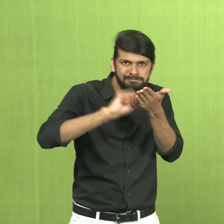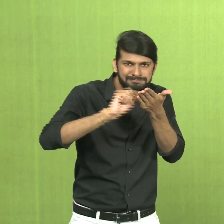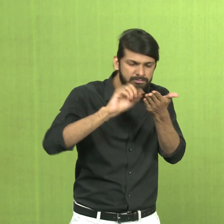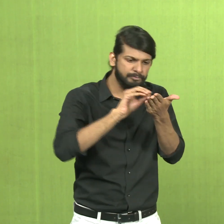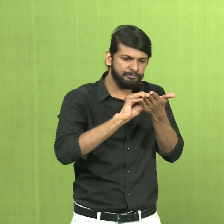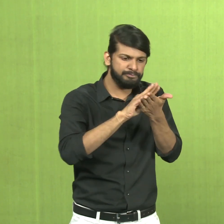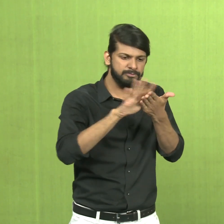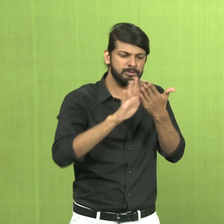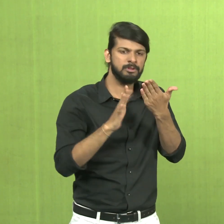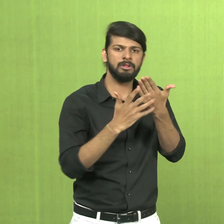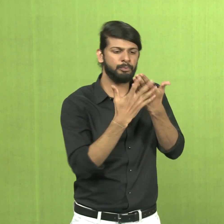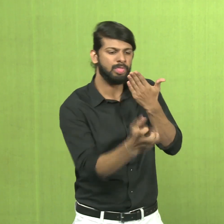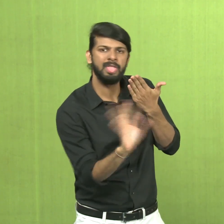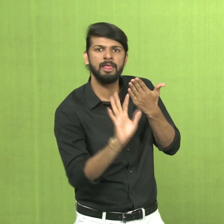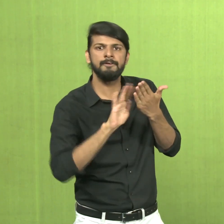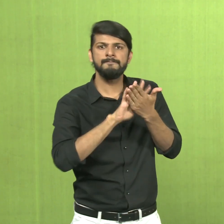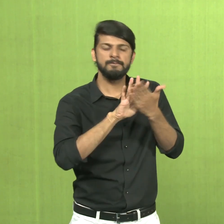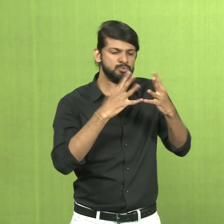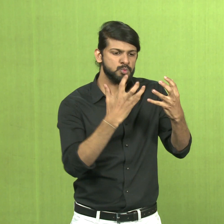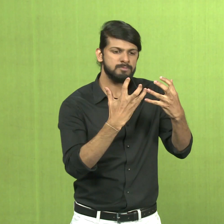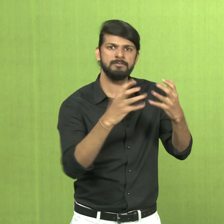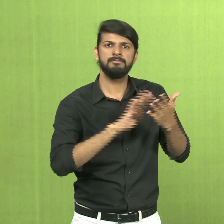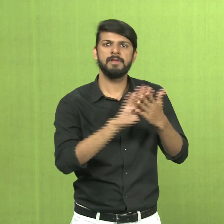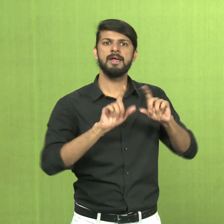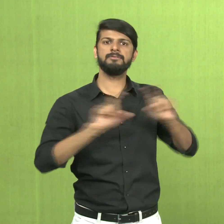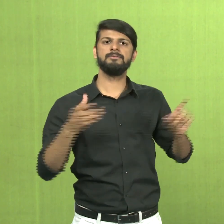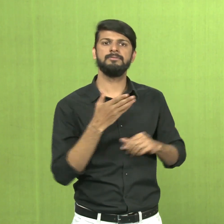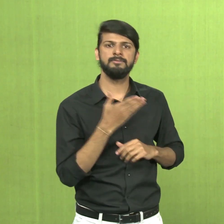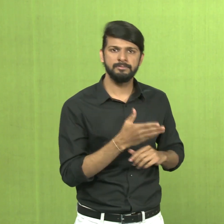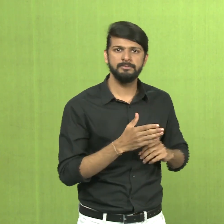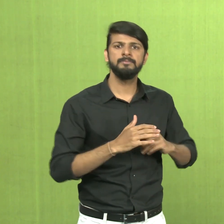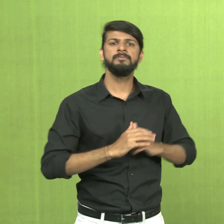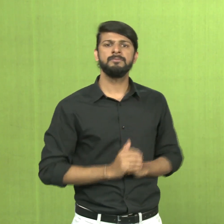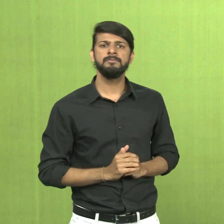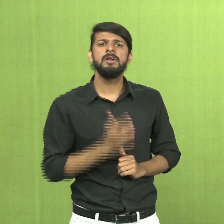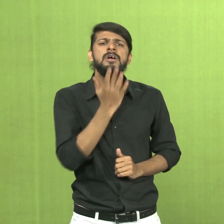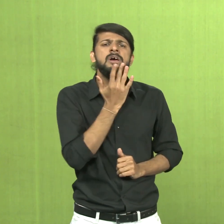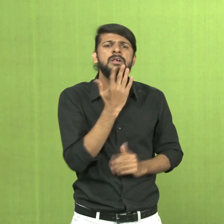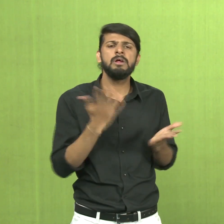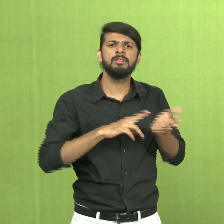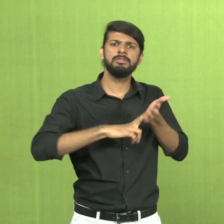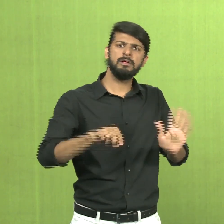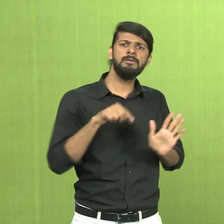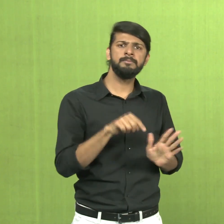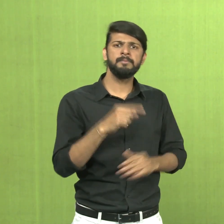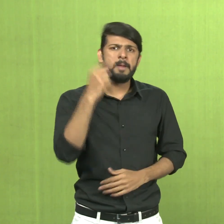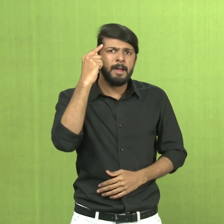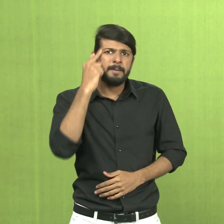slight pressure on this cloth allows the color to flow onto the fabric which is being painted. The colors